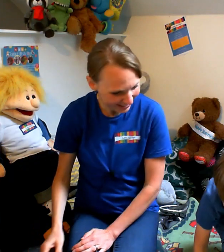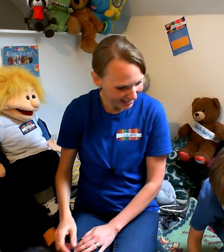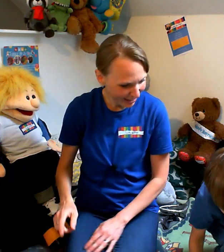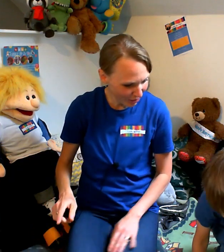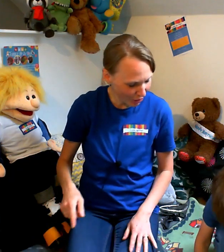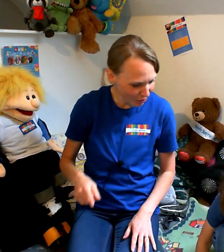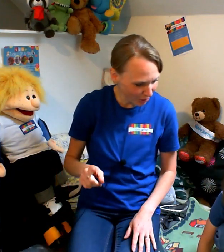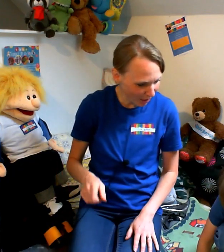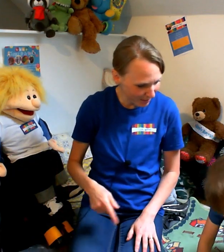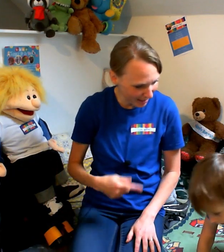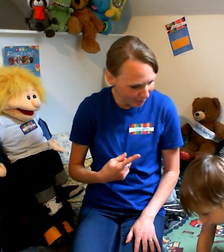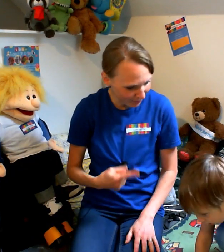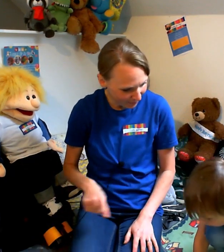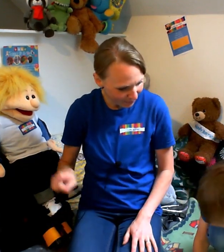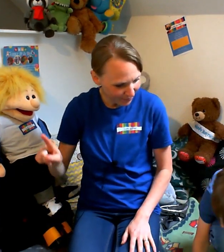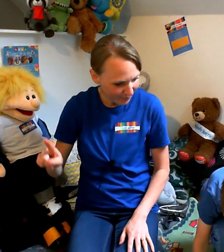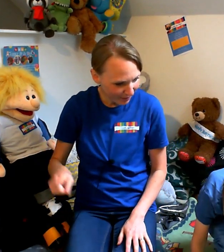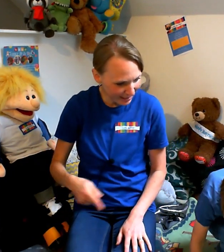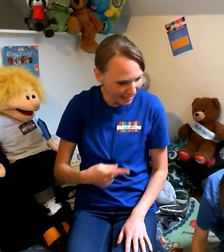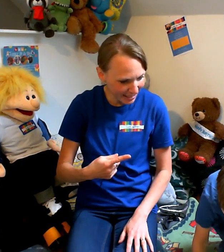Are you going to do the going down? Ready?